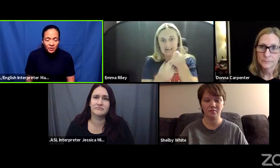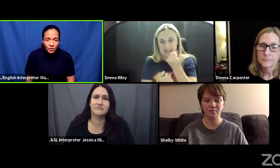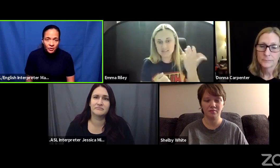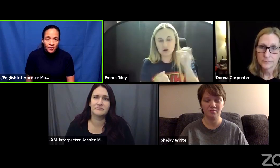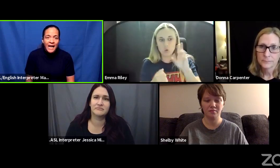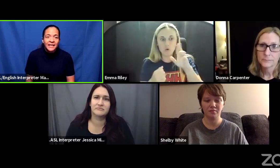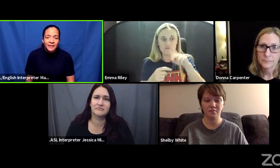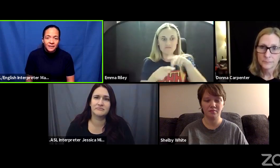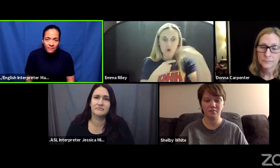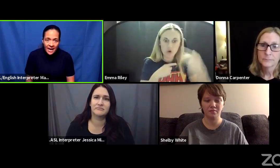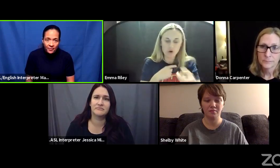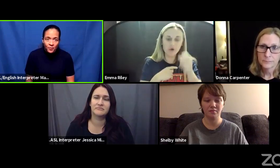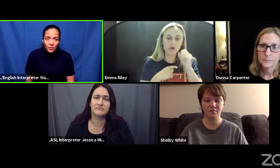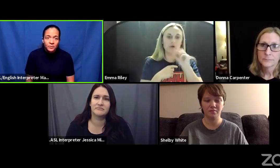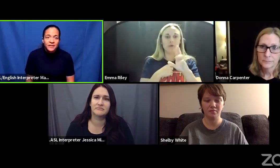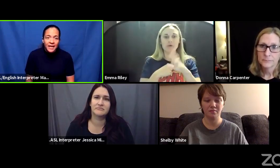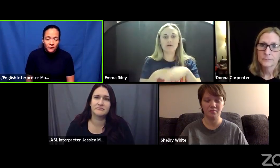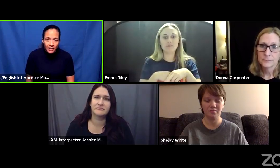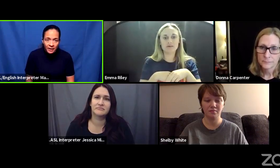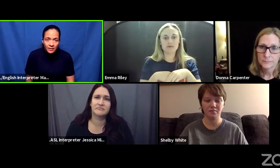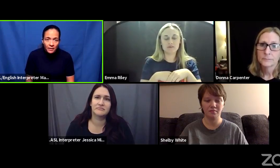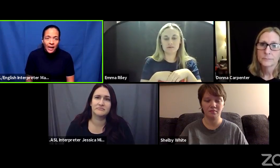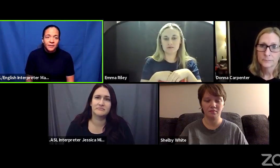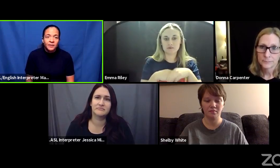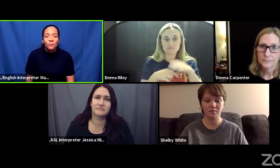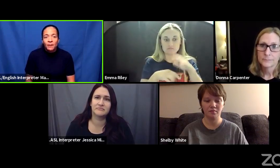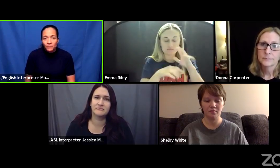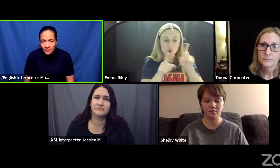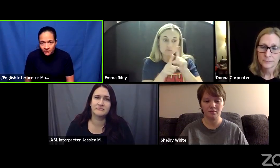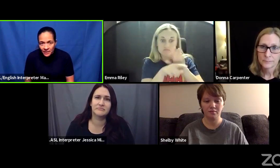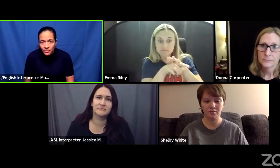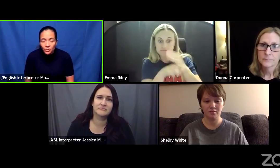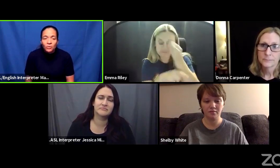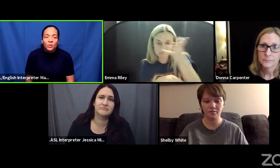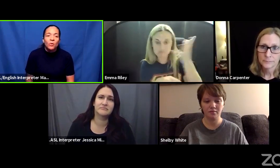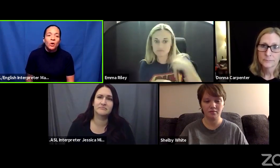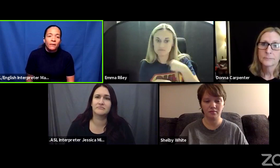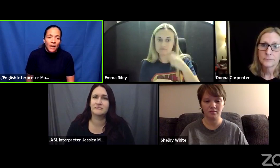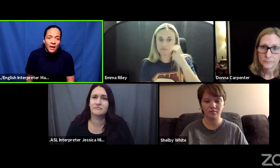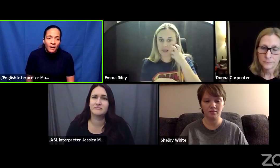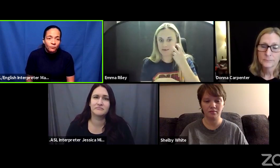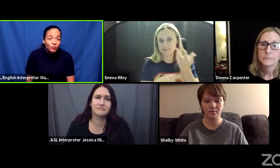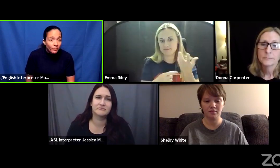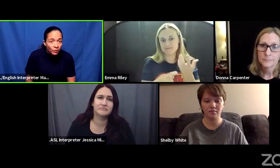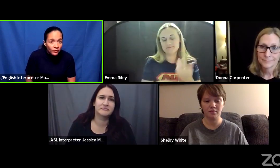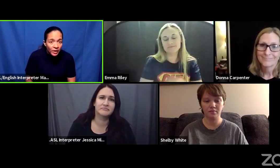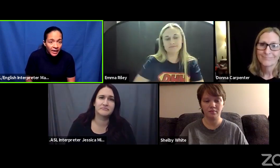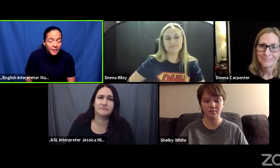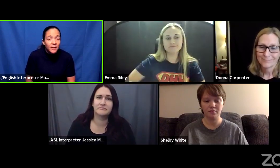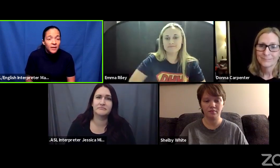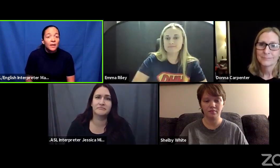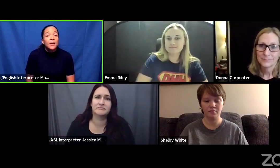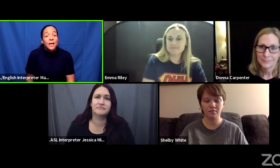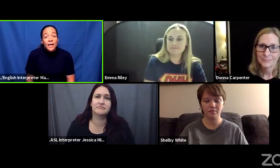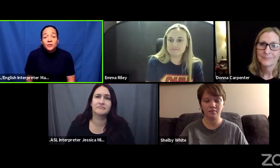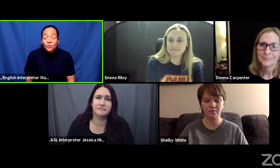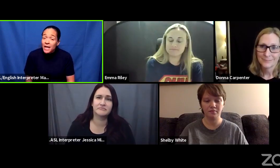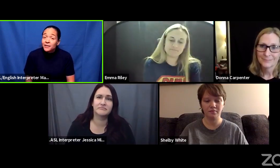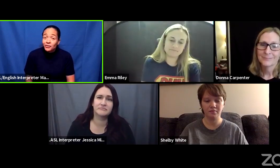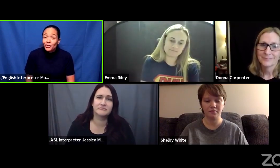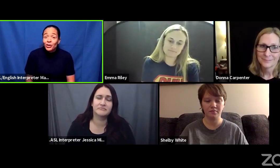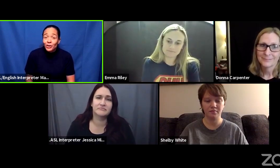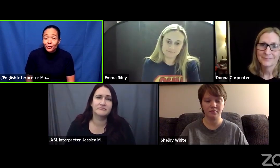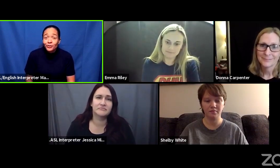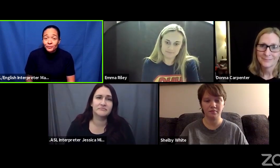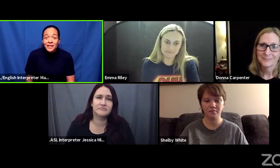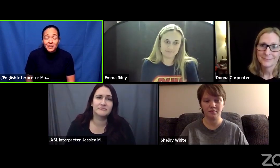She makes sure I get to the bathroom safely. I don't bump into people or trip over anything. So